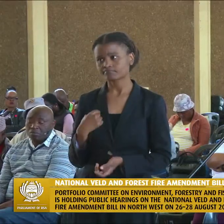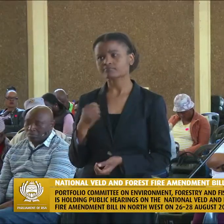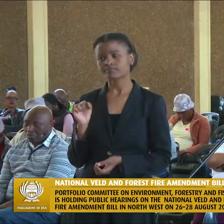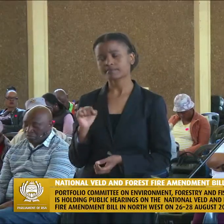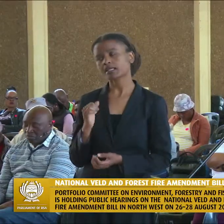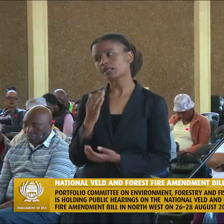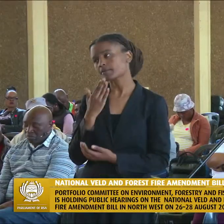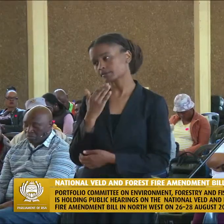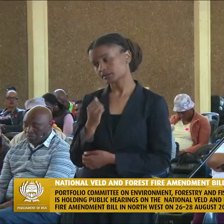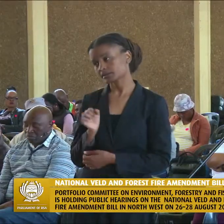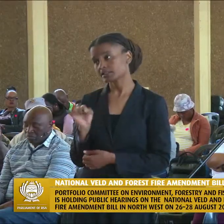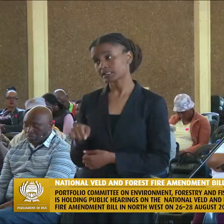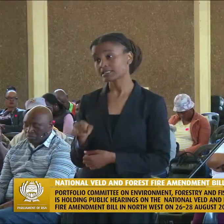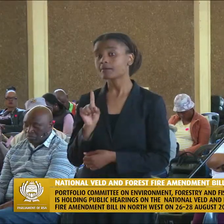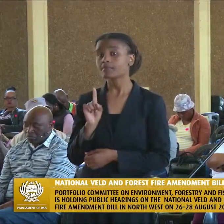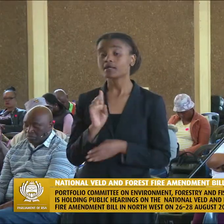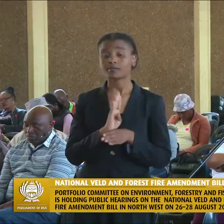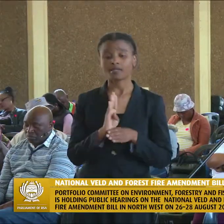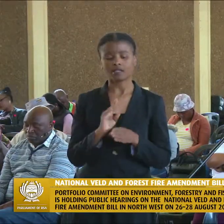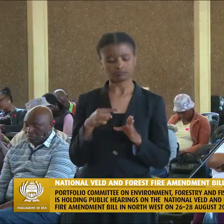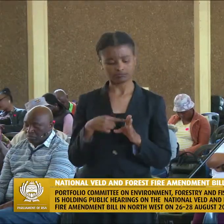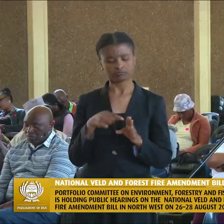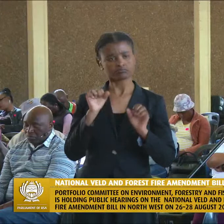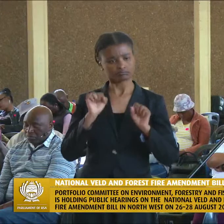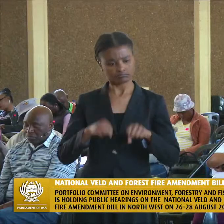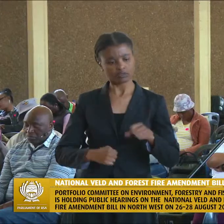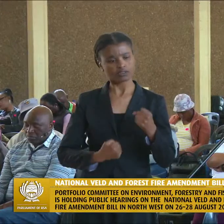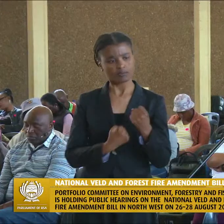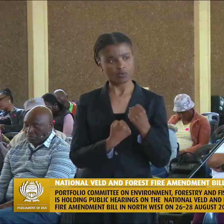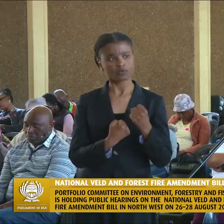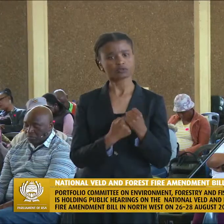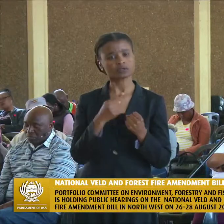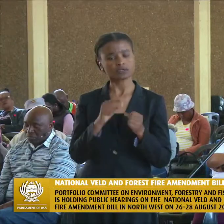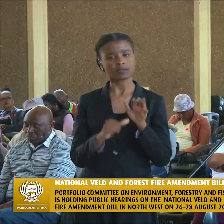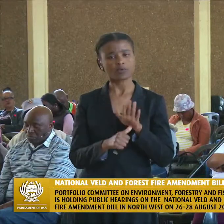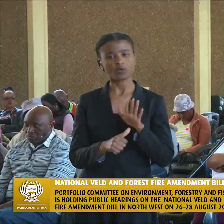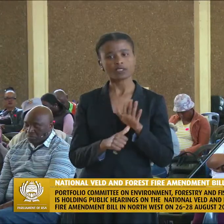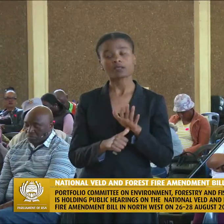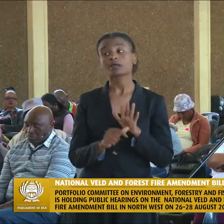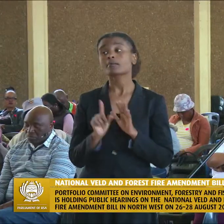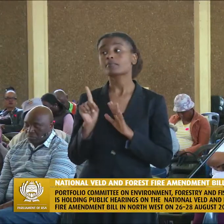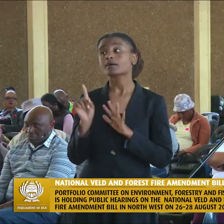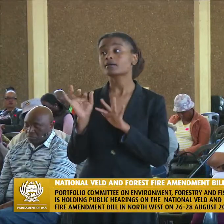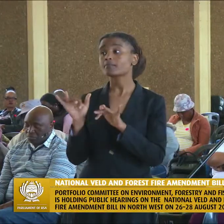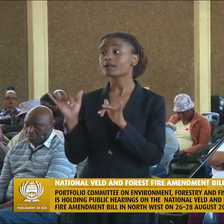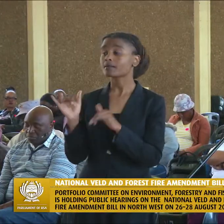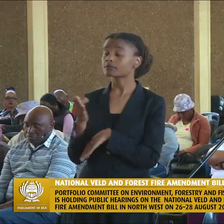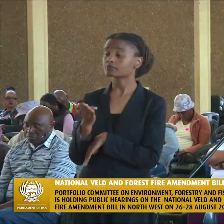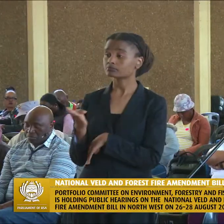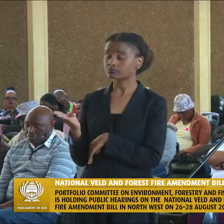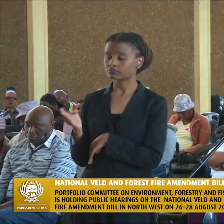i am asking that and i do agree with this as